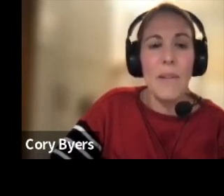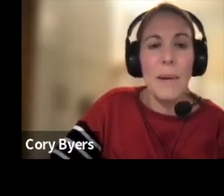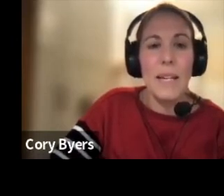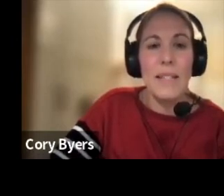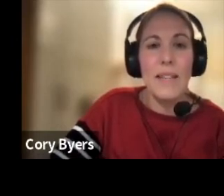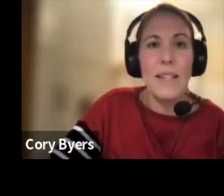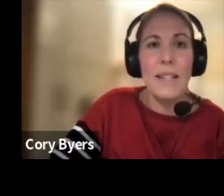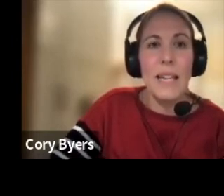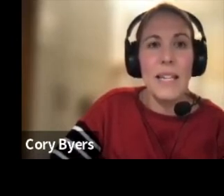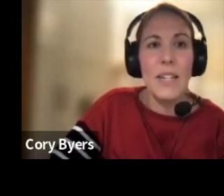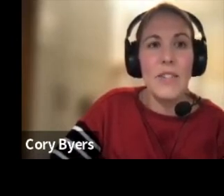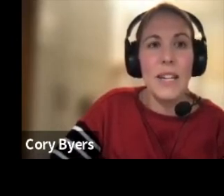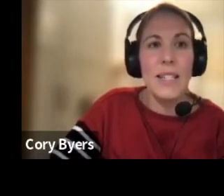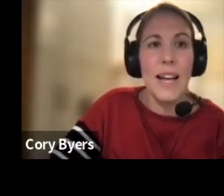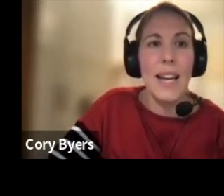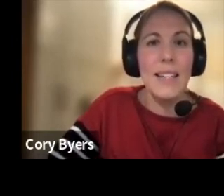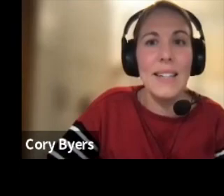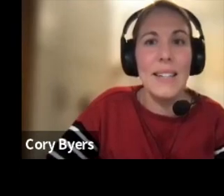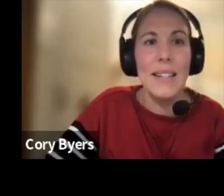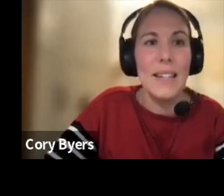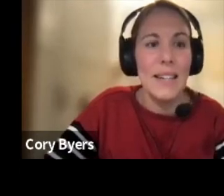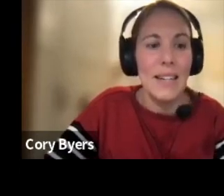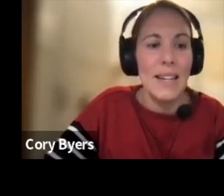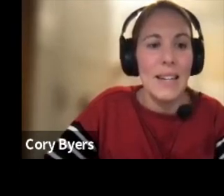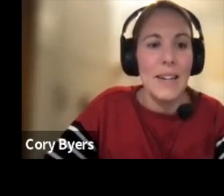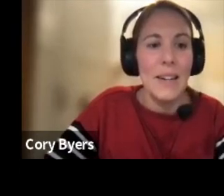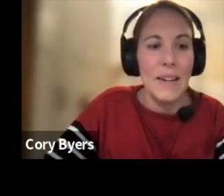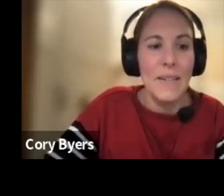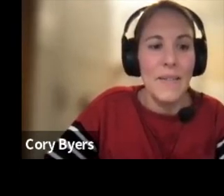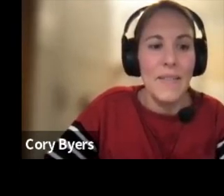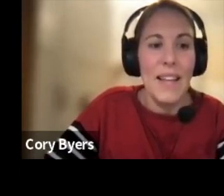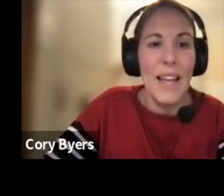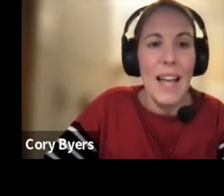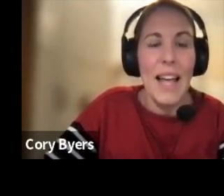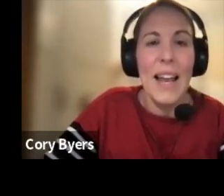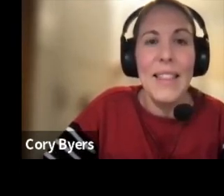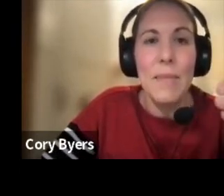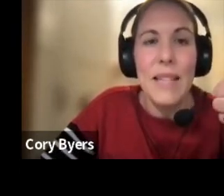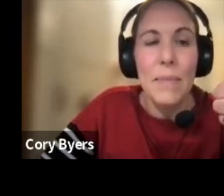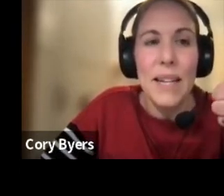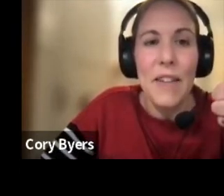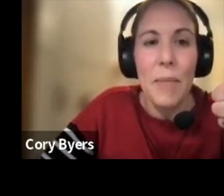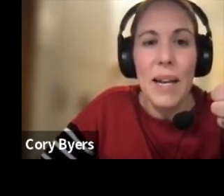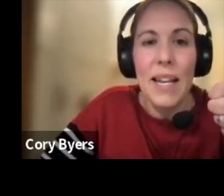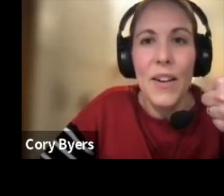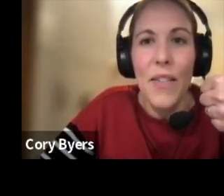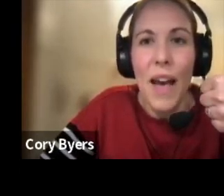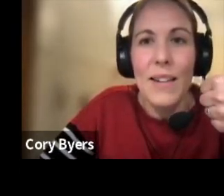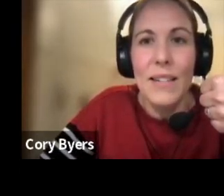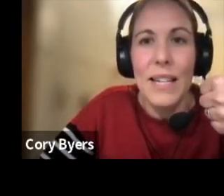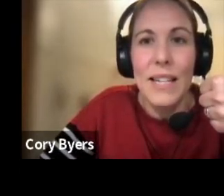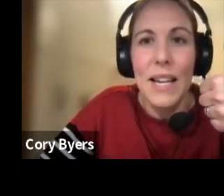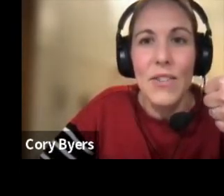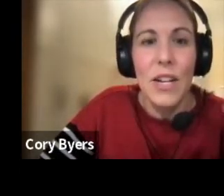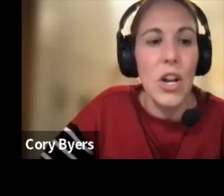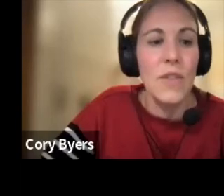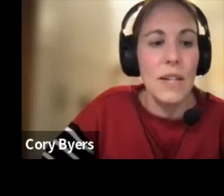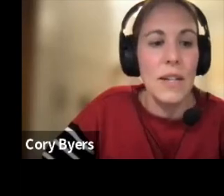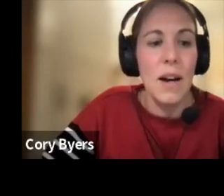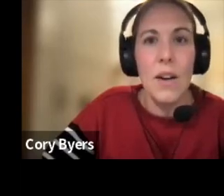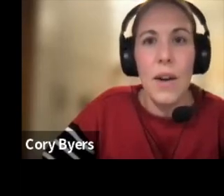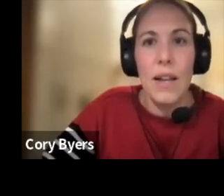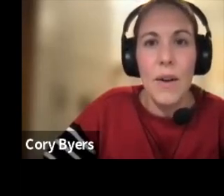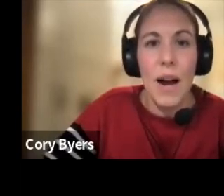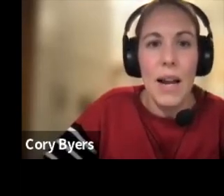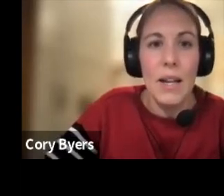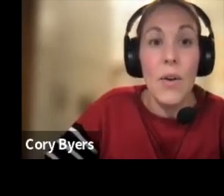Can everybody see this eat and drink sign? Eat and drink. And thumbs up. Did everybody hear that? Eat and drink. No, you did